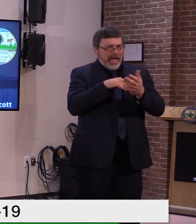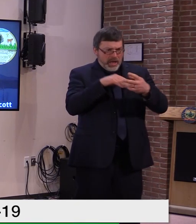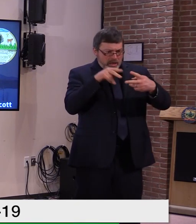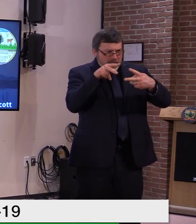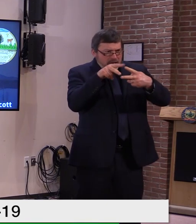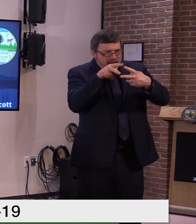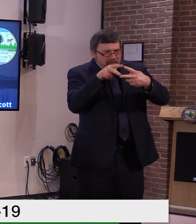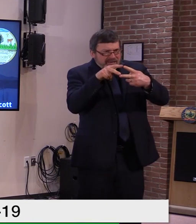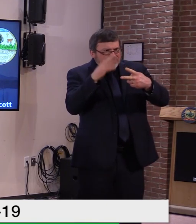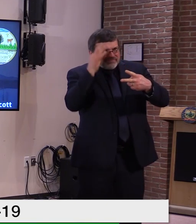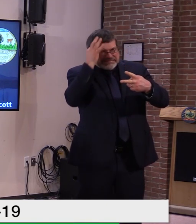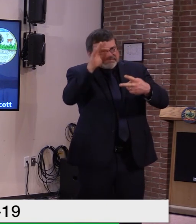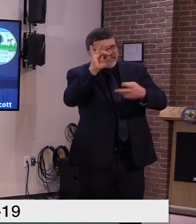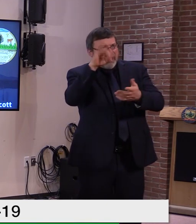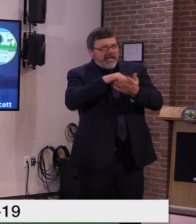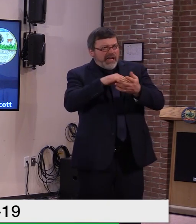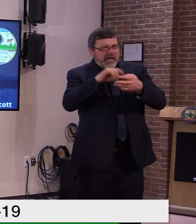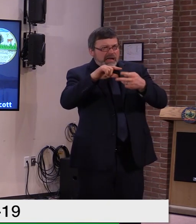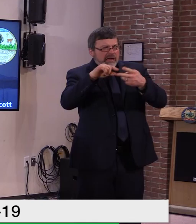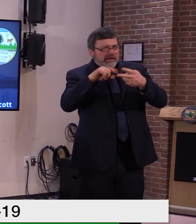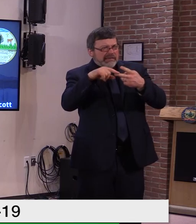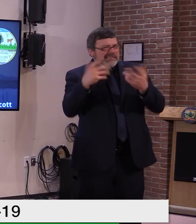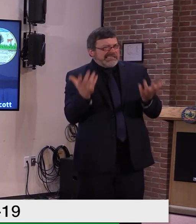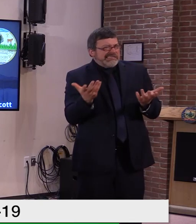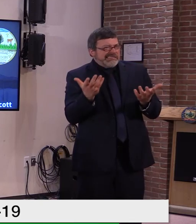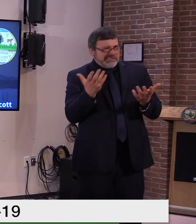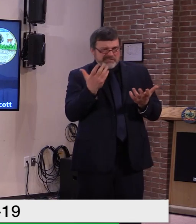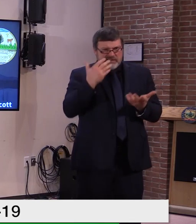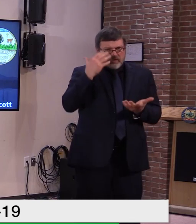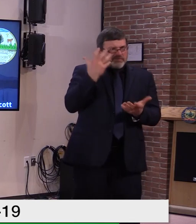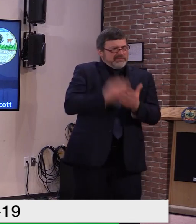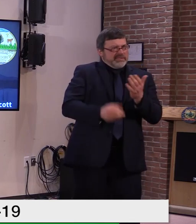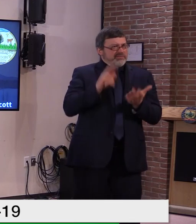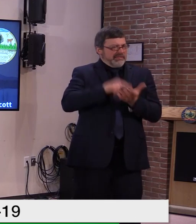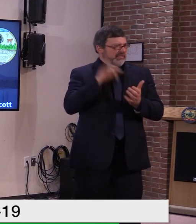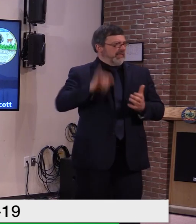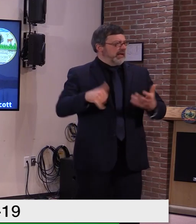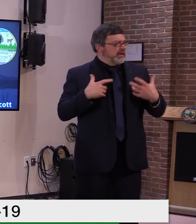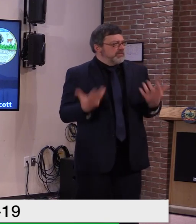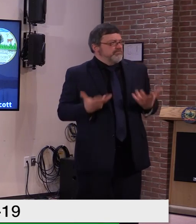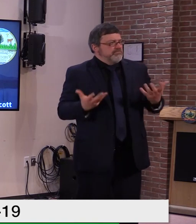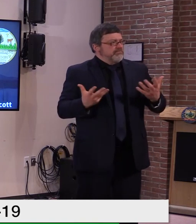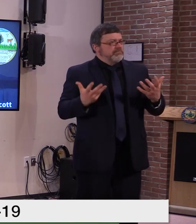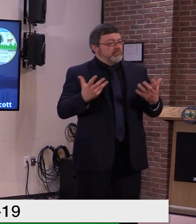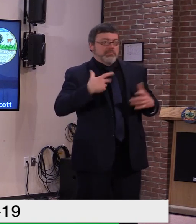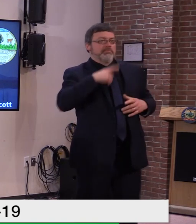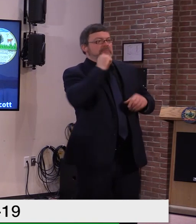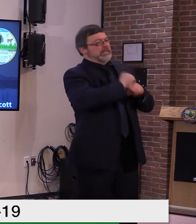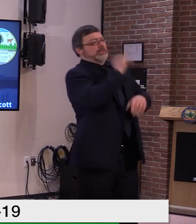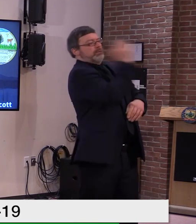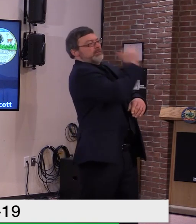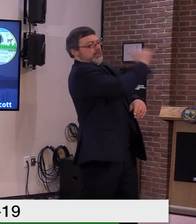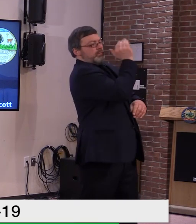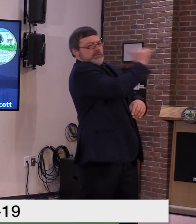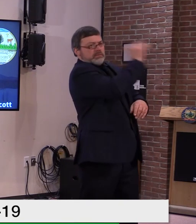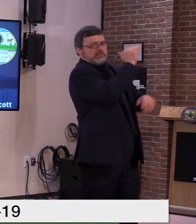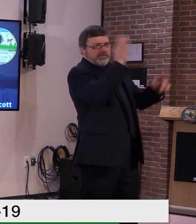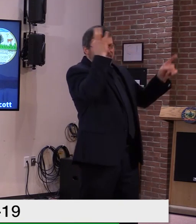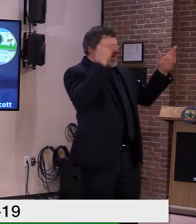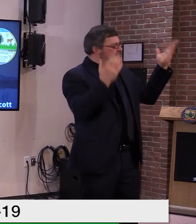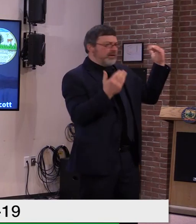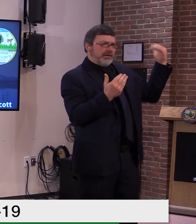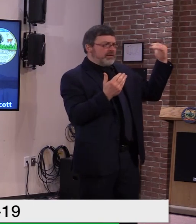our overall vaccination timeline. We are reaching out to the federal government to see how these allocations can